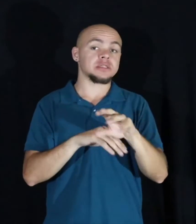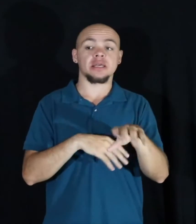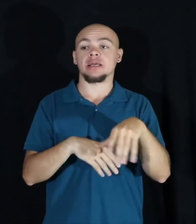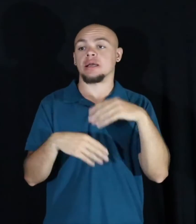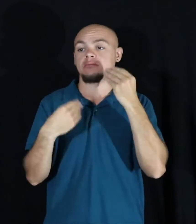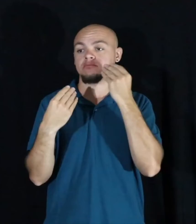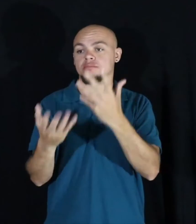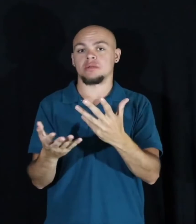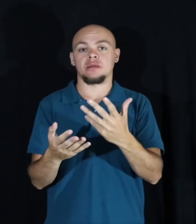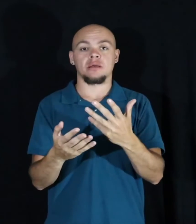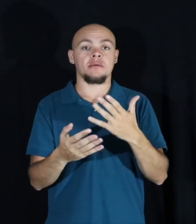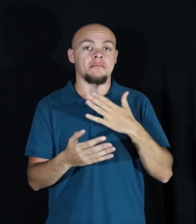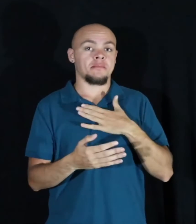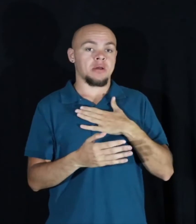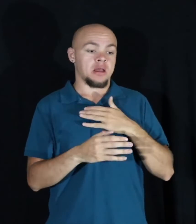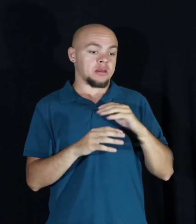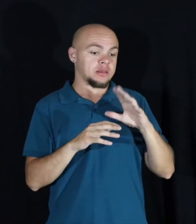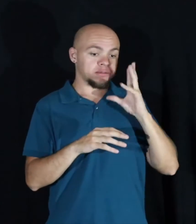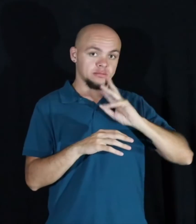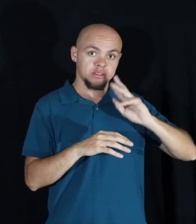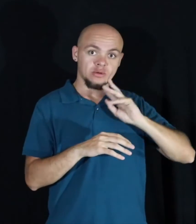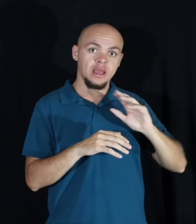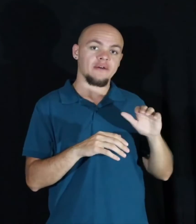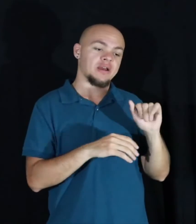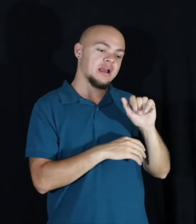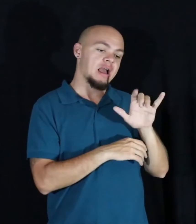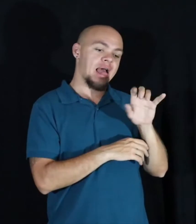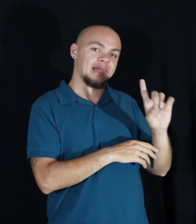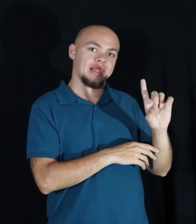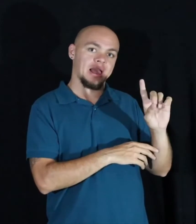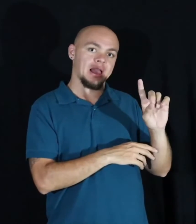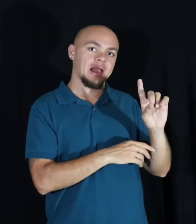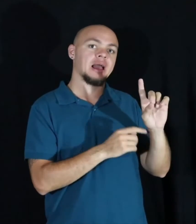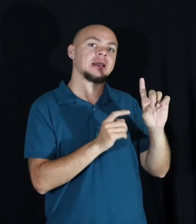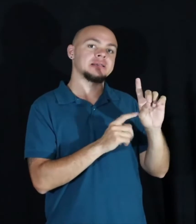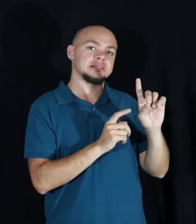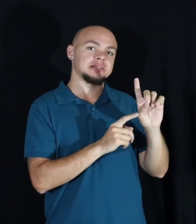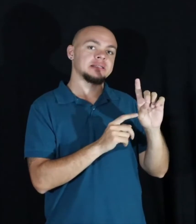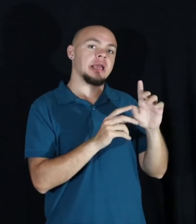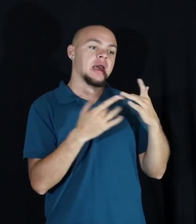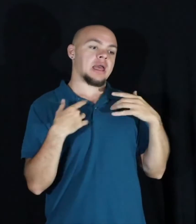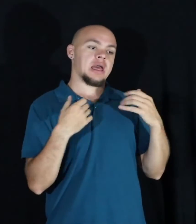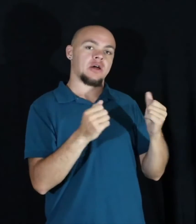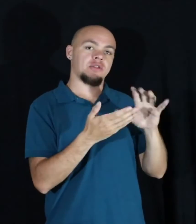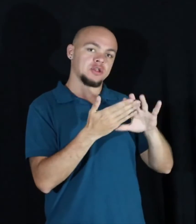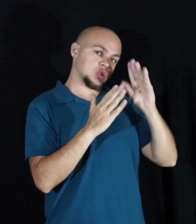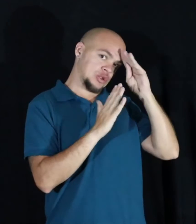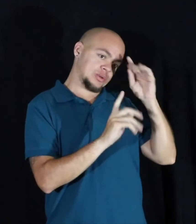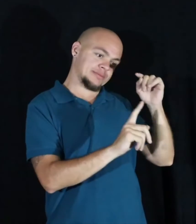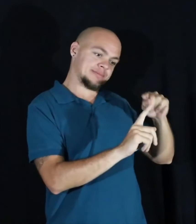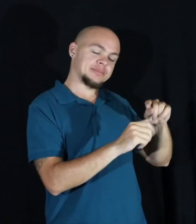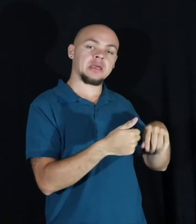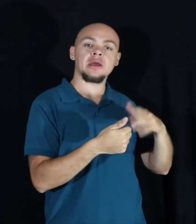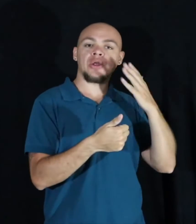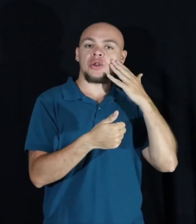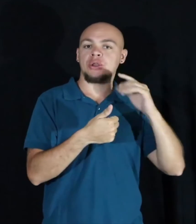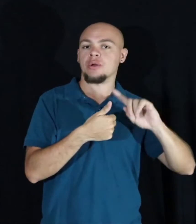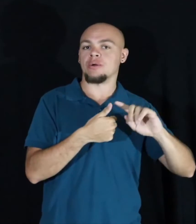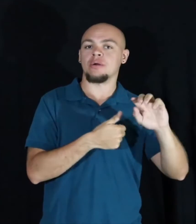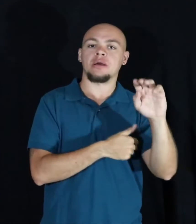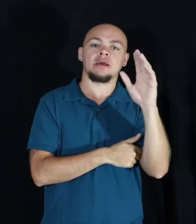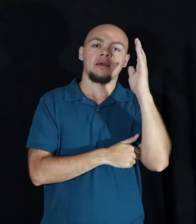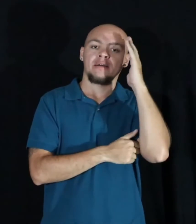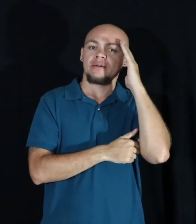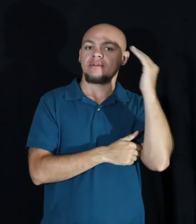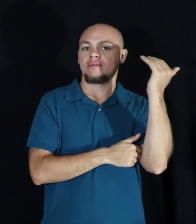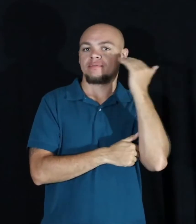I had access to allied health professional students who knew languages such as Vietnamese, Mandarin Chinese, Tagalog, and Thai, just to name